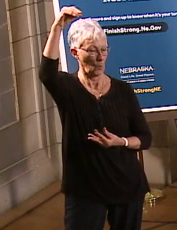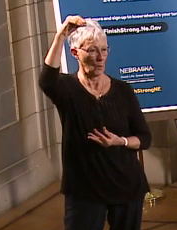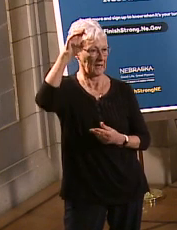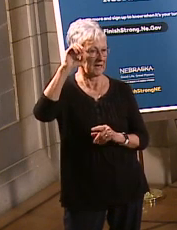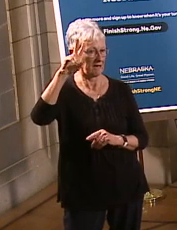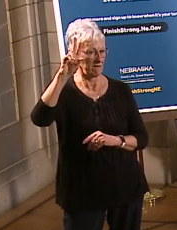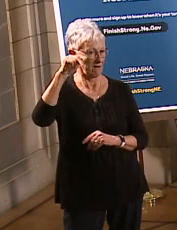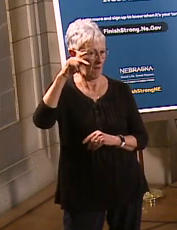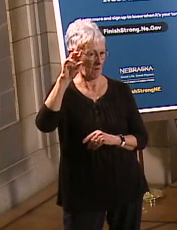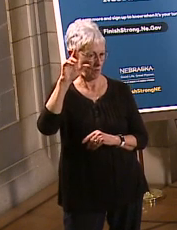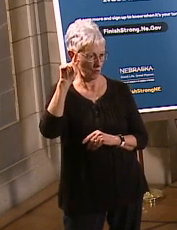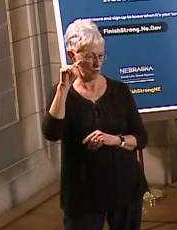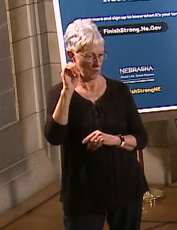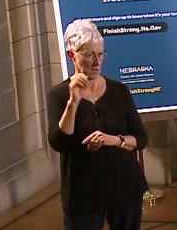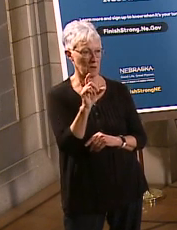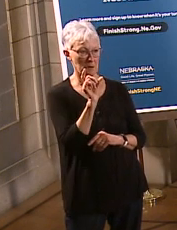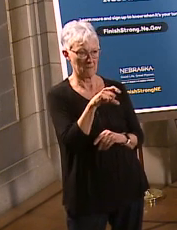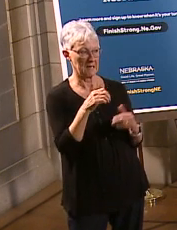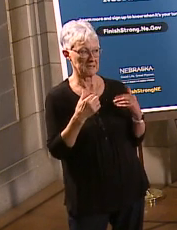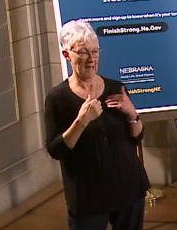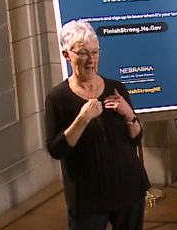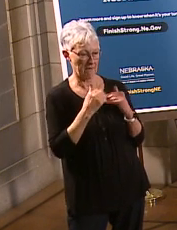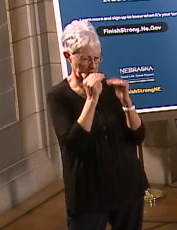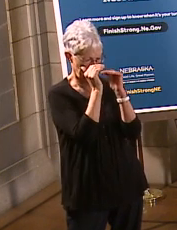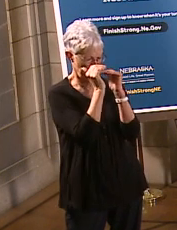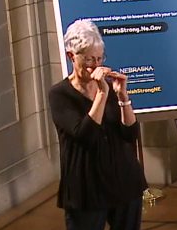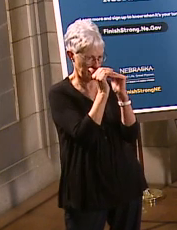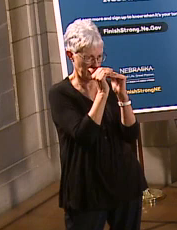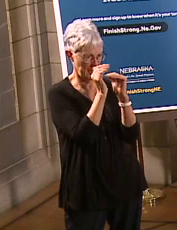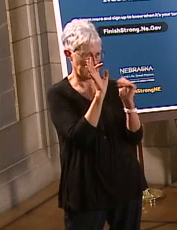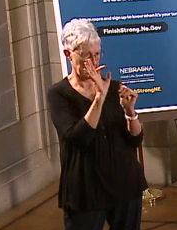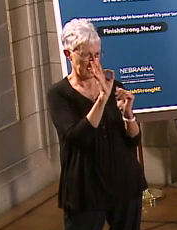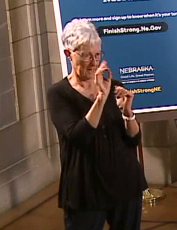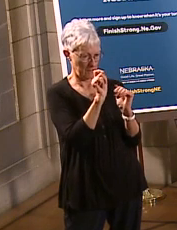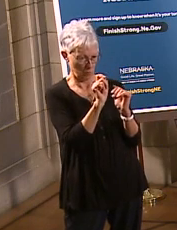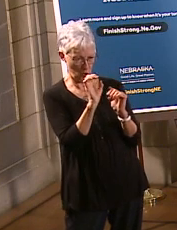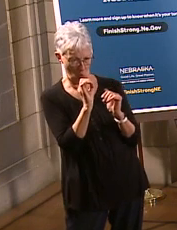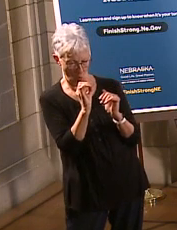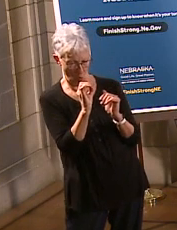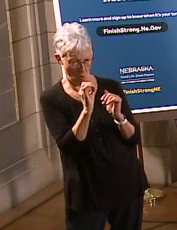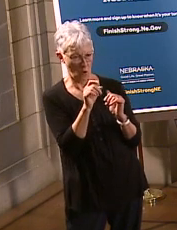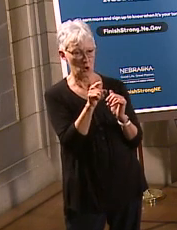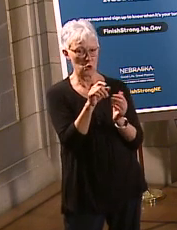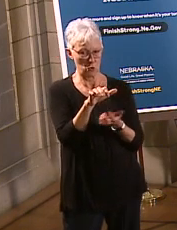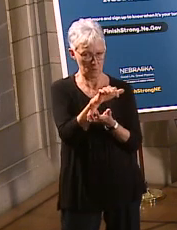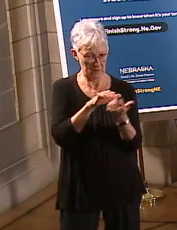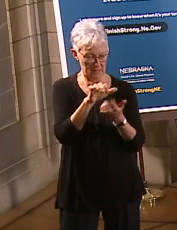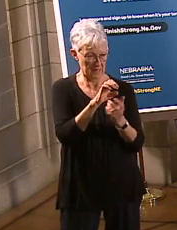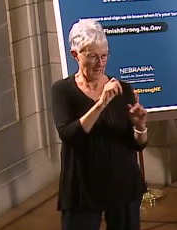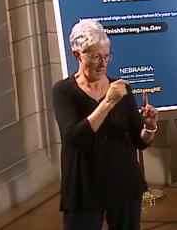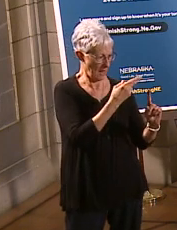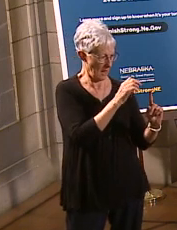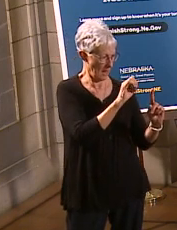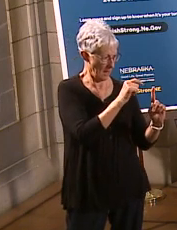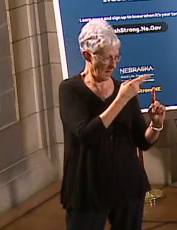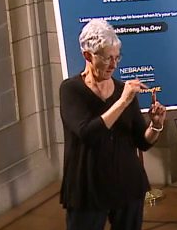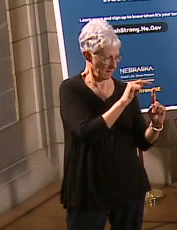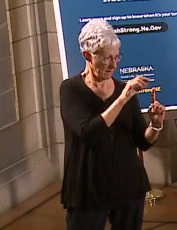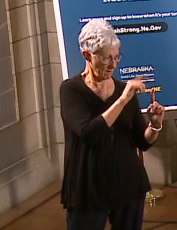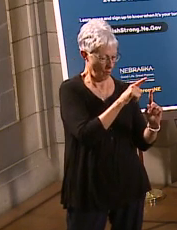have to have that minimum of 9.0. And when you mix ethanol with gasoline, it